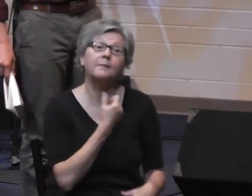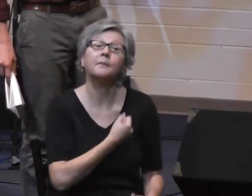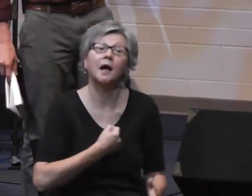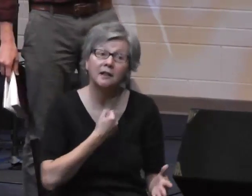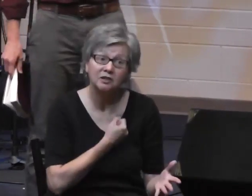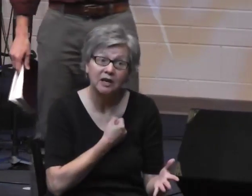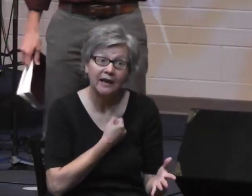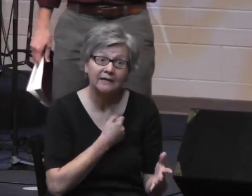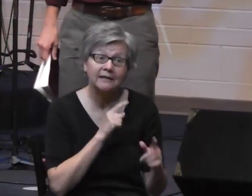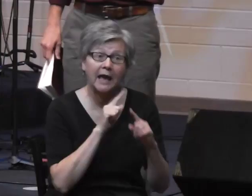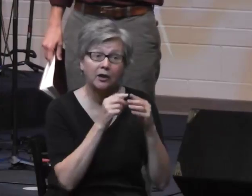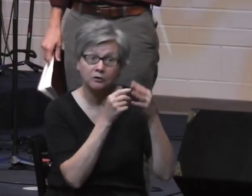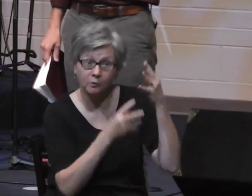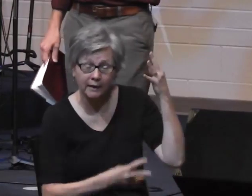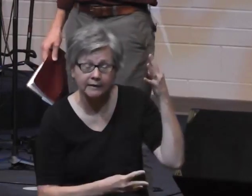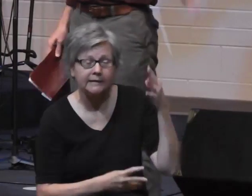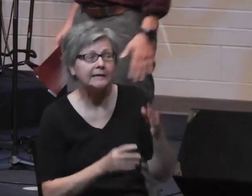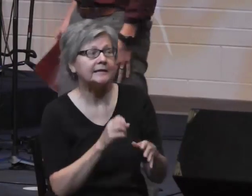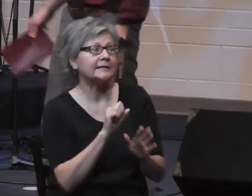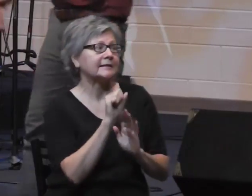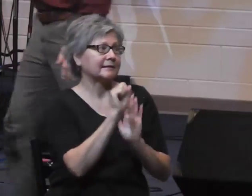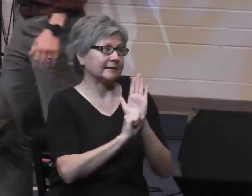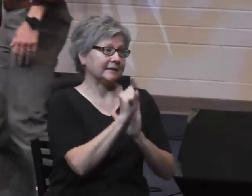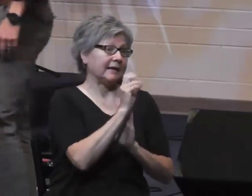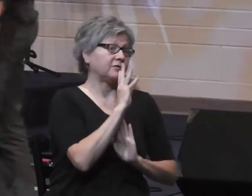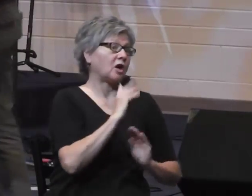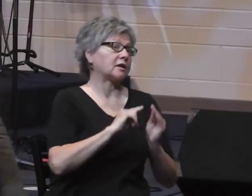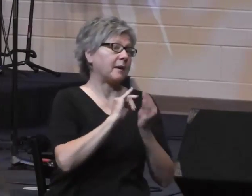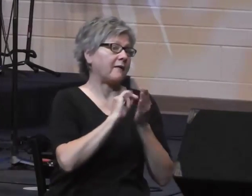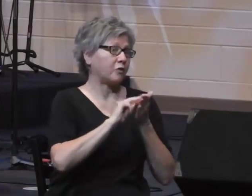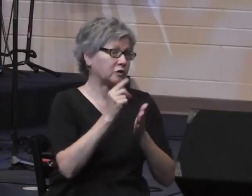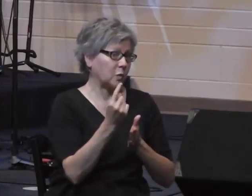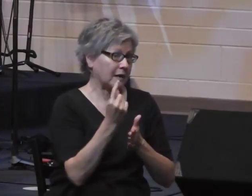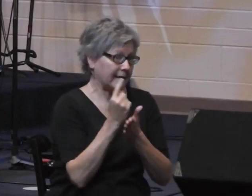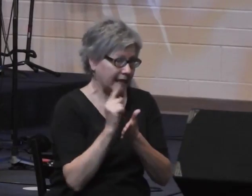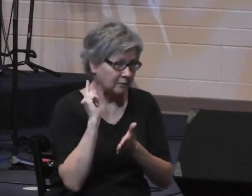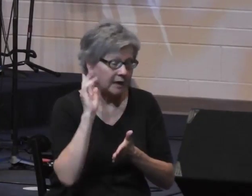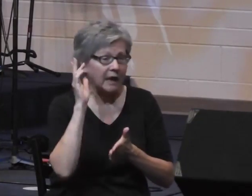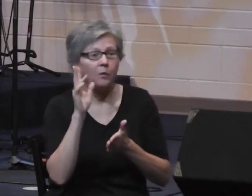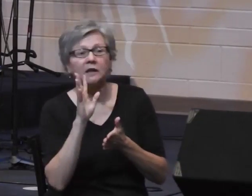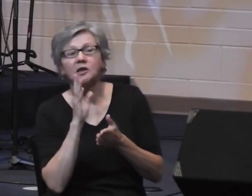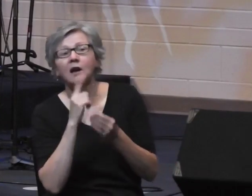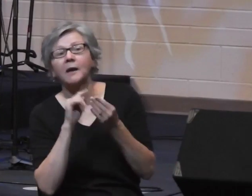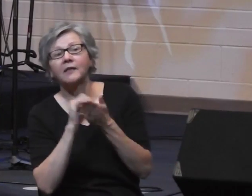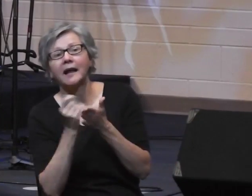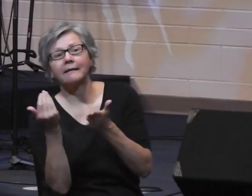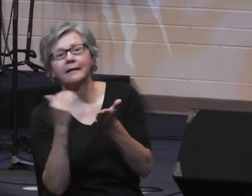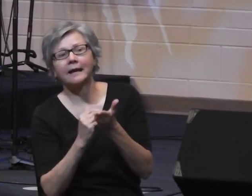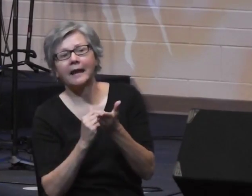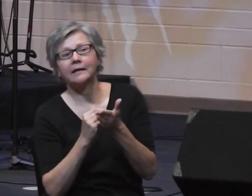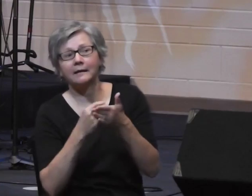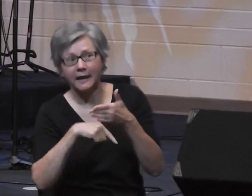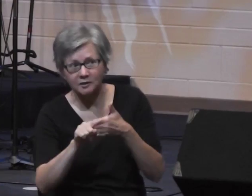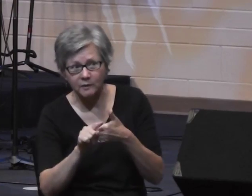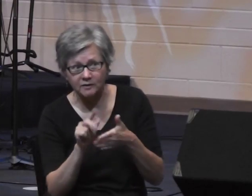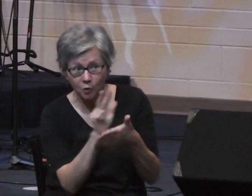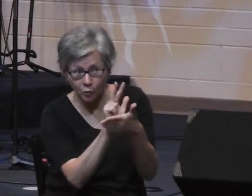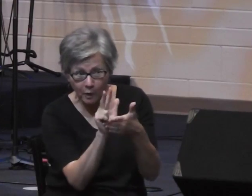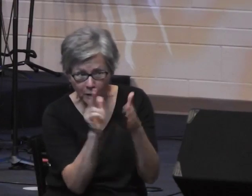apologize because Steve talked about verse 1 last week, and actually Steve's going to talk about it again next week. So 3 weeks of verse